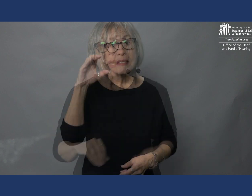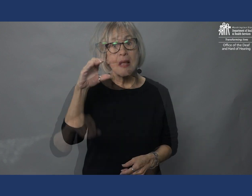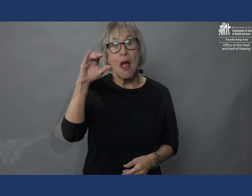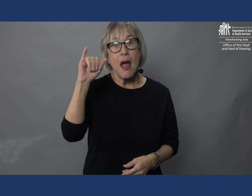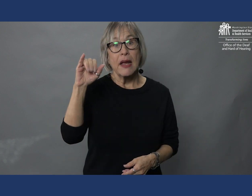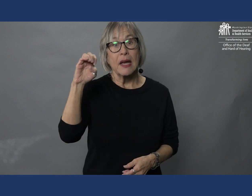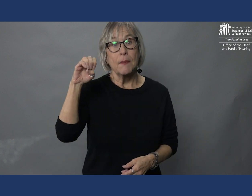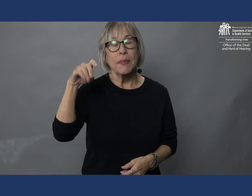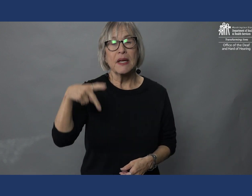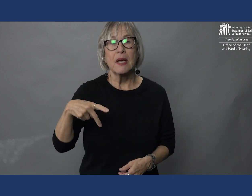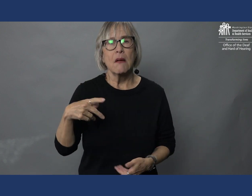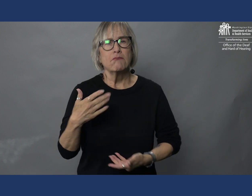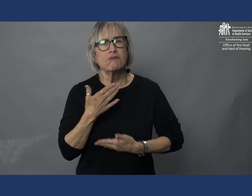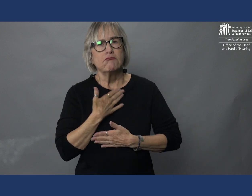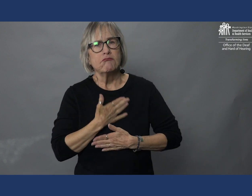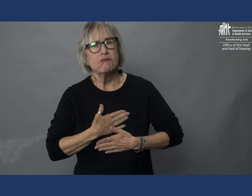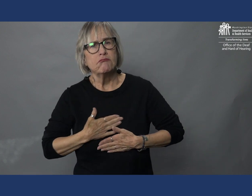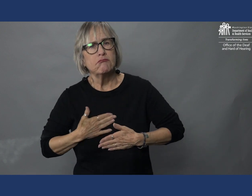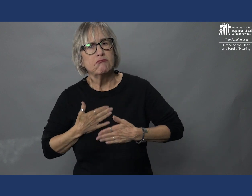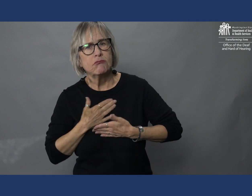House, CIEP Disability Integration Manager.